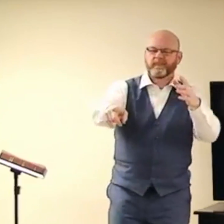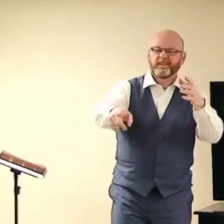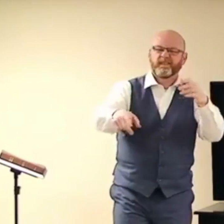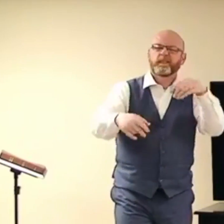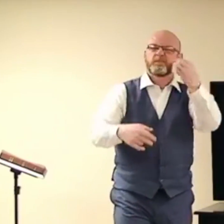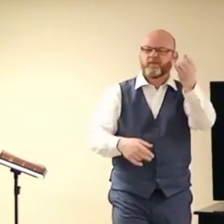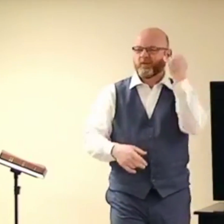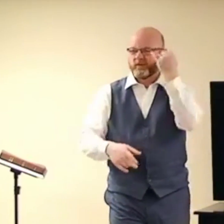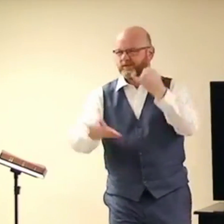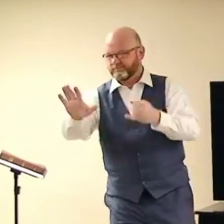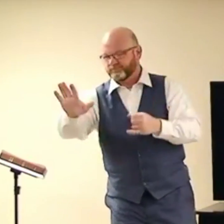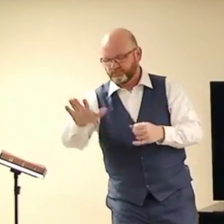Messiah.